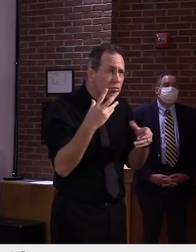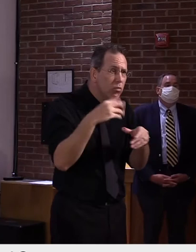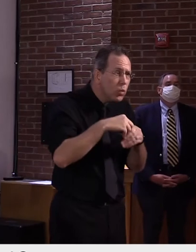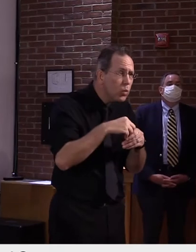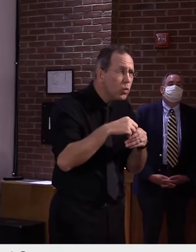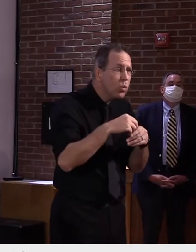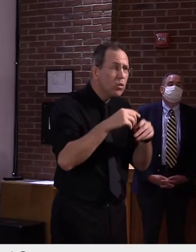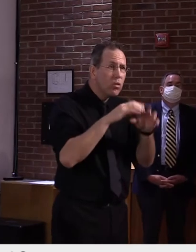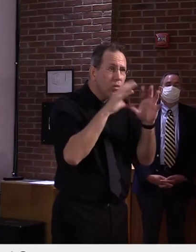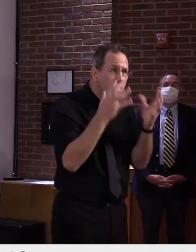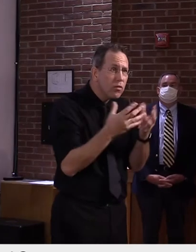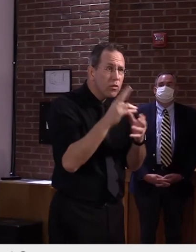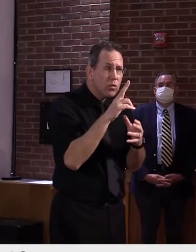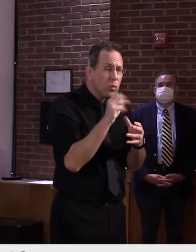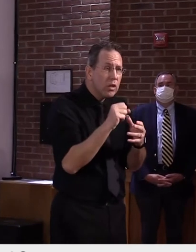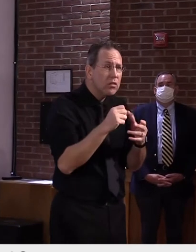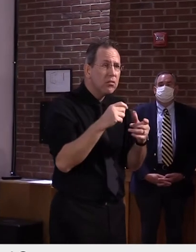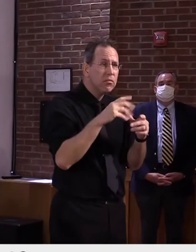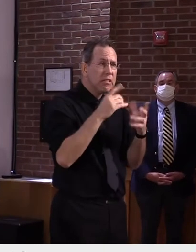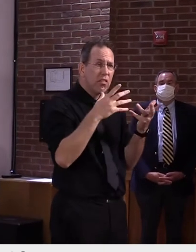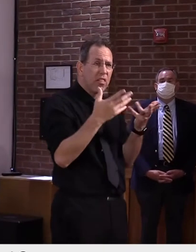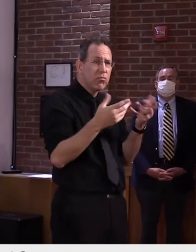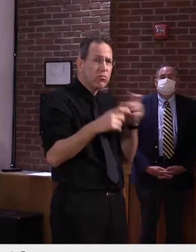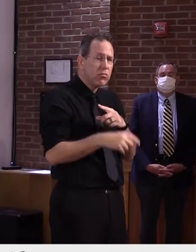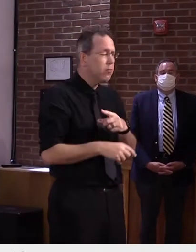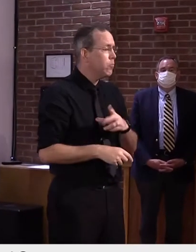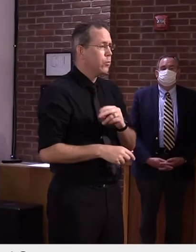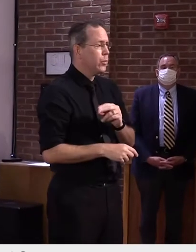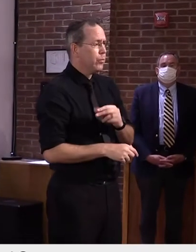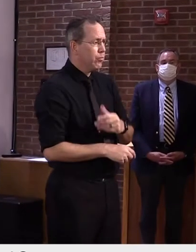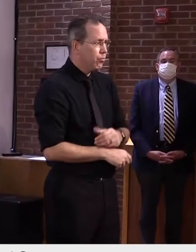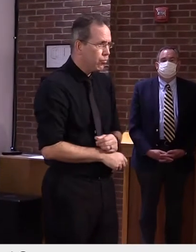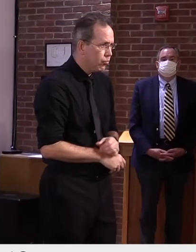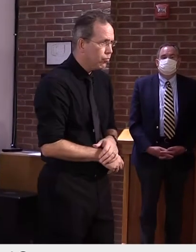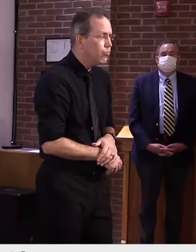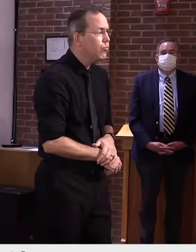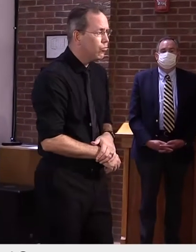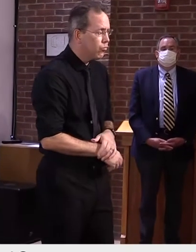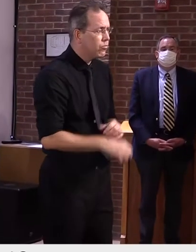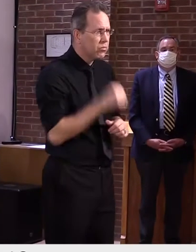and they're just a